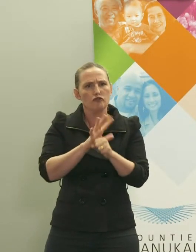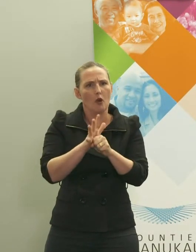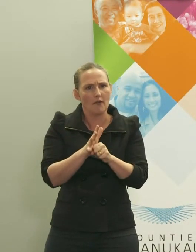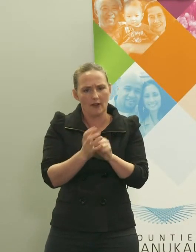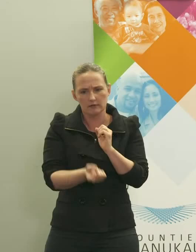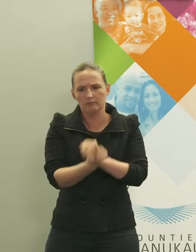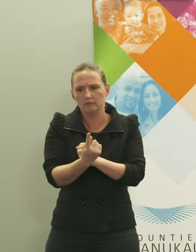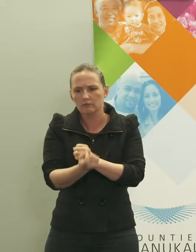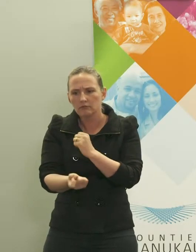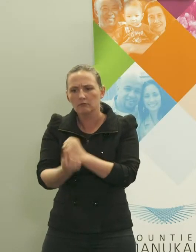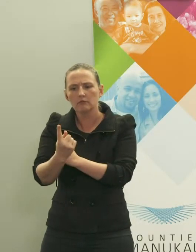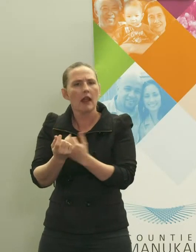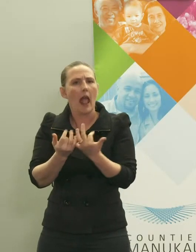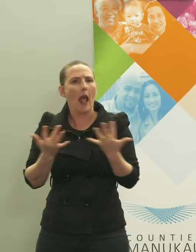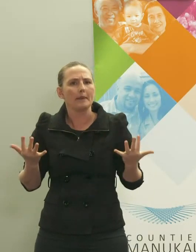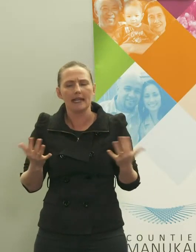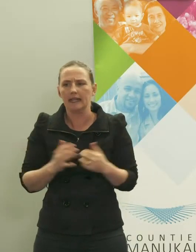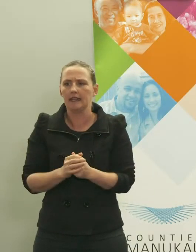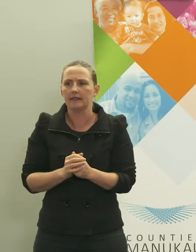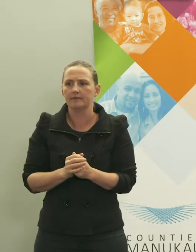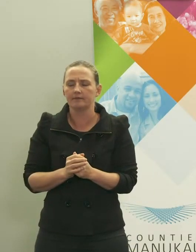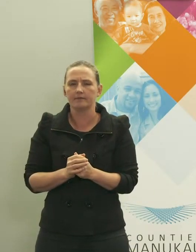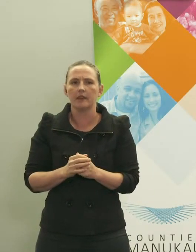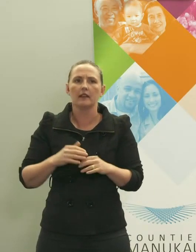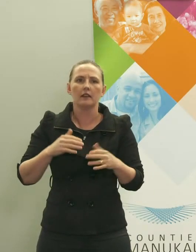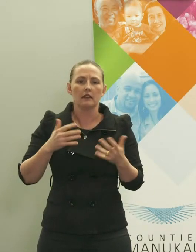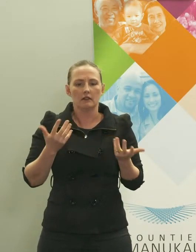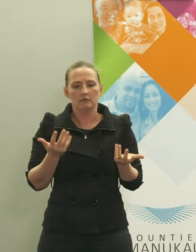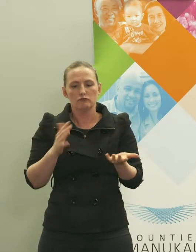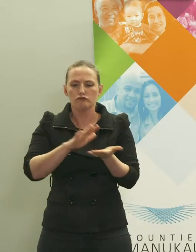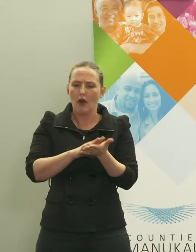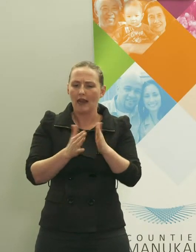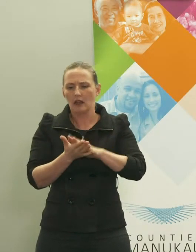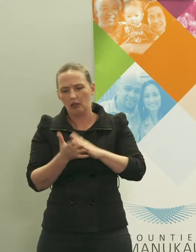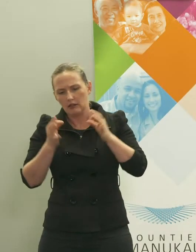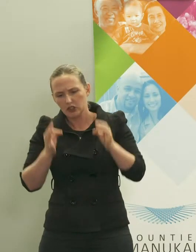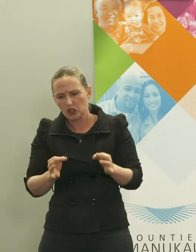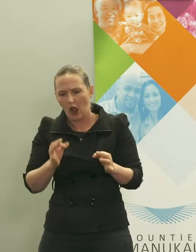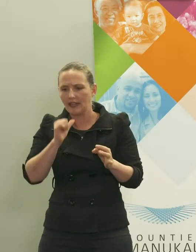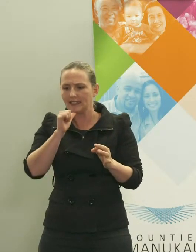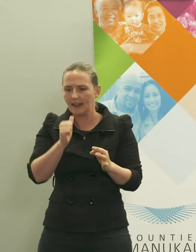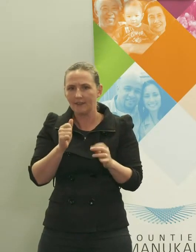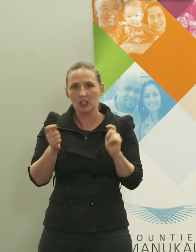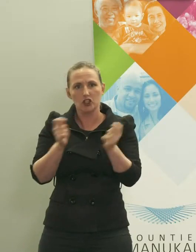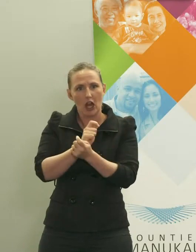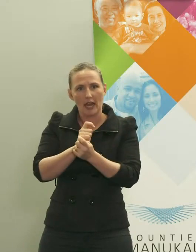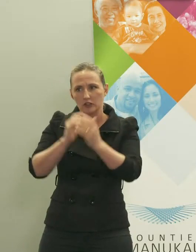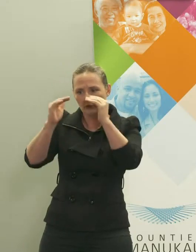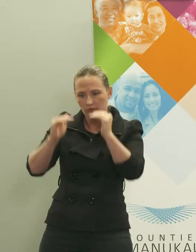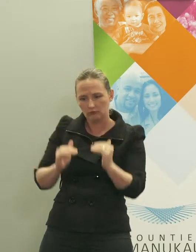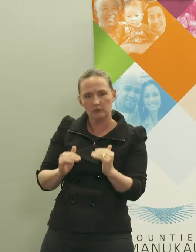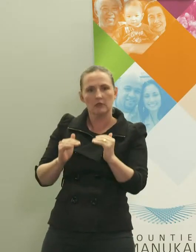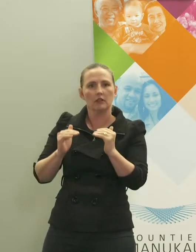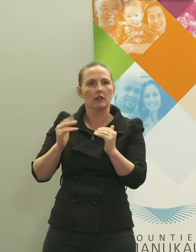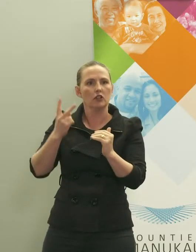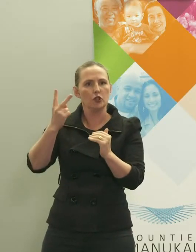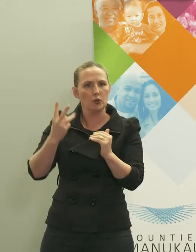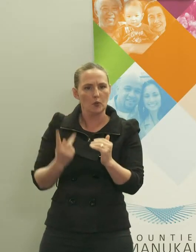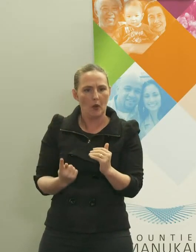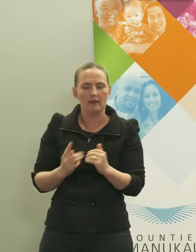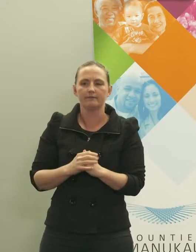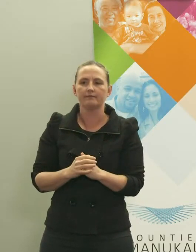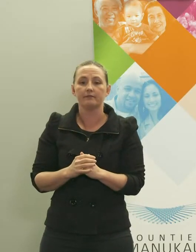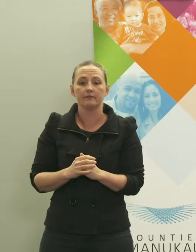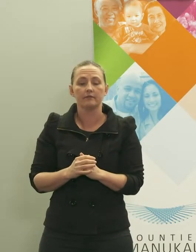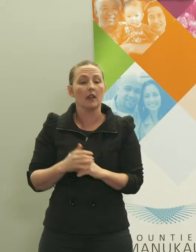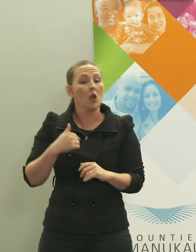the practical implications of any changes to alert level. So one of the reasons that we didn't make any change to the rest of the country as Auckland moved from